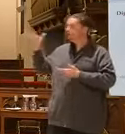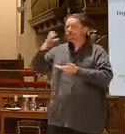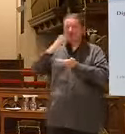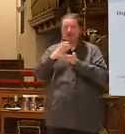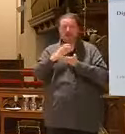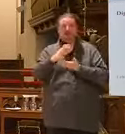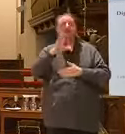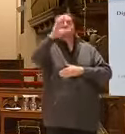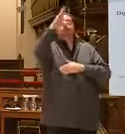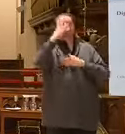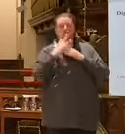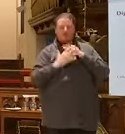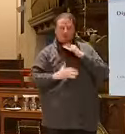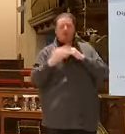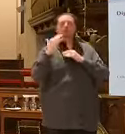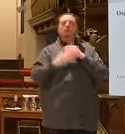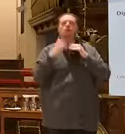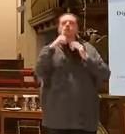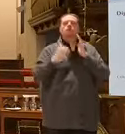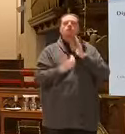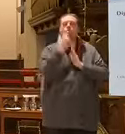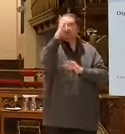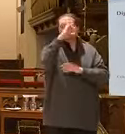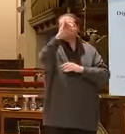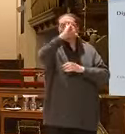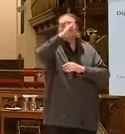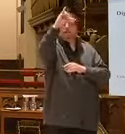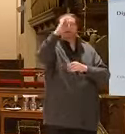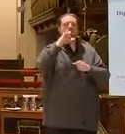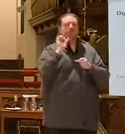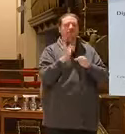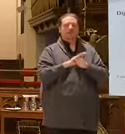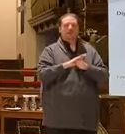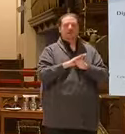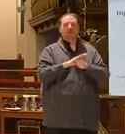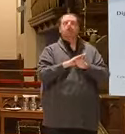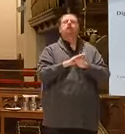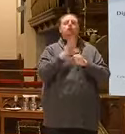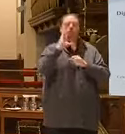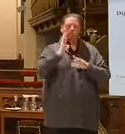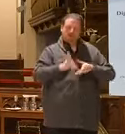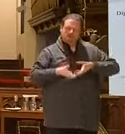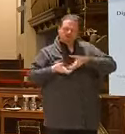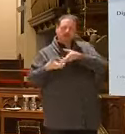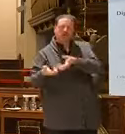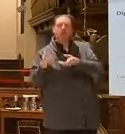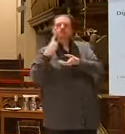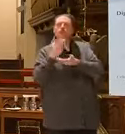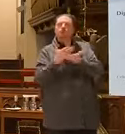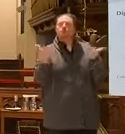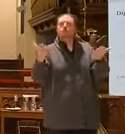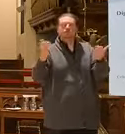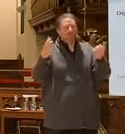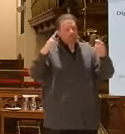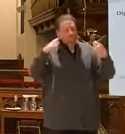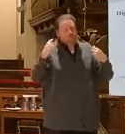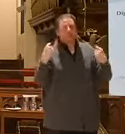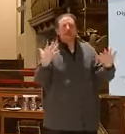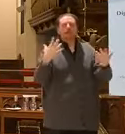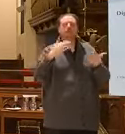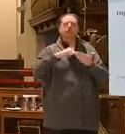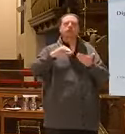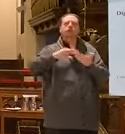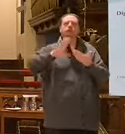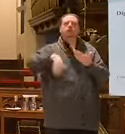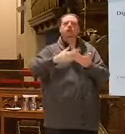blood, the blood of the new and everlasting covenant, which will be shed for you and for many for the forgiveness